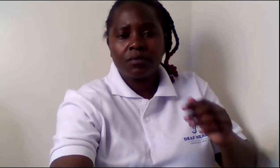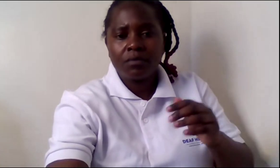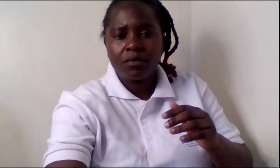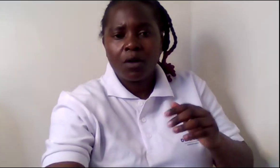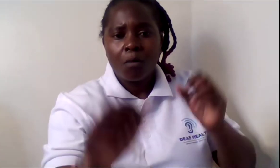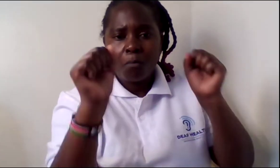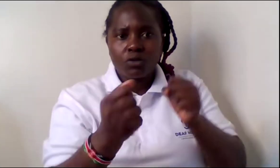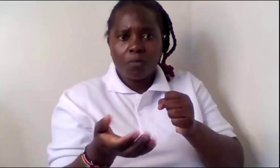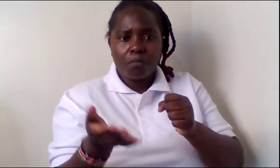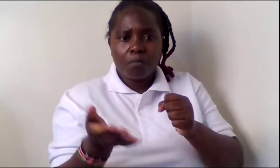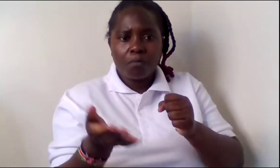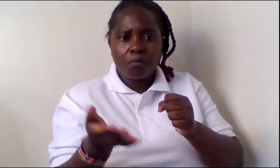Understand.